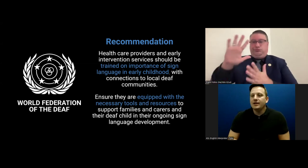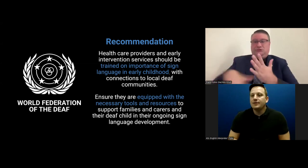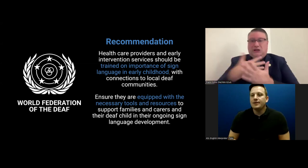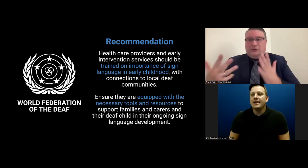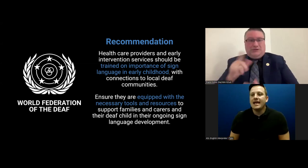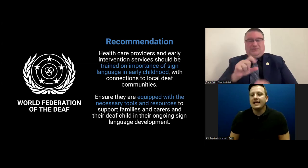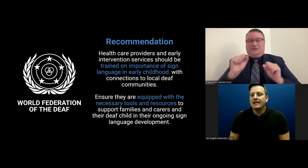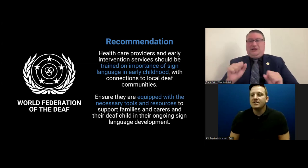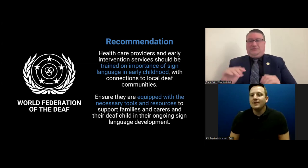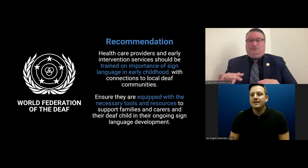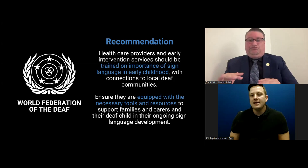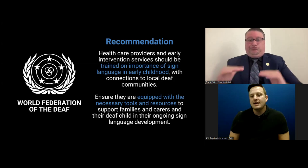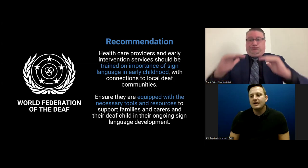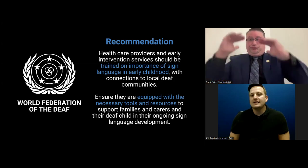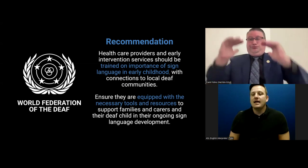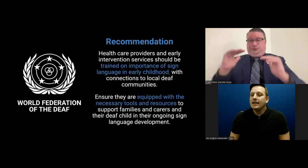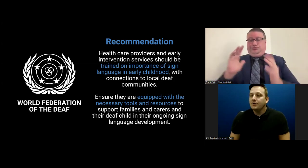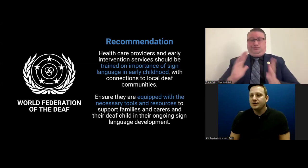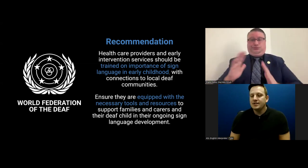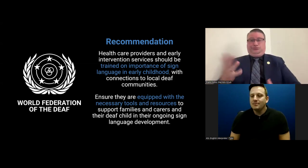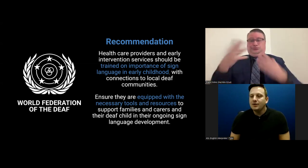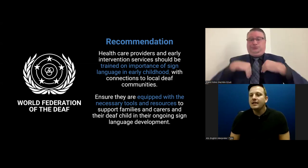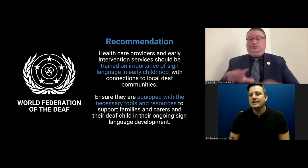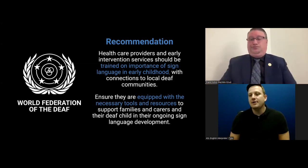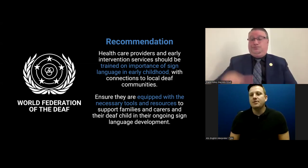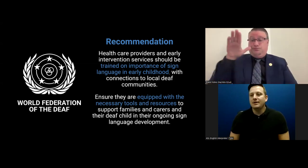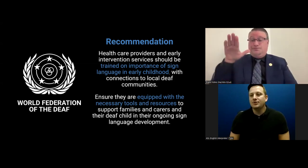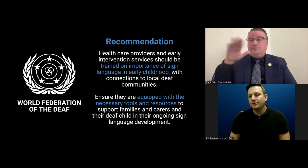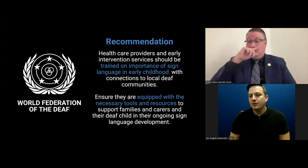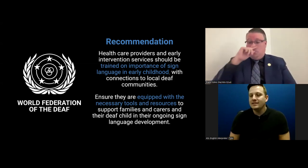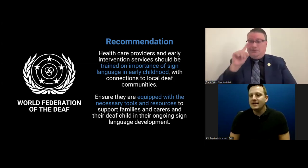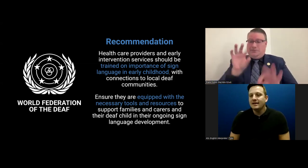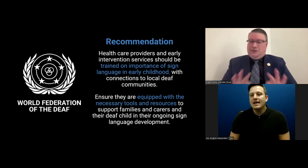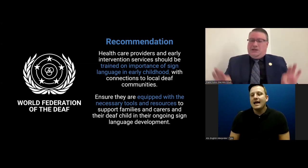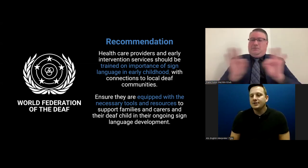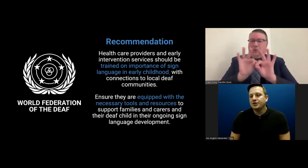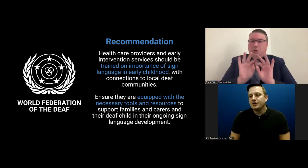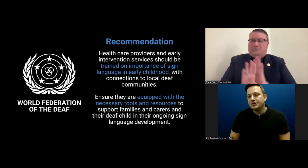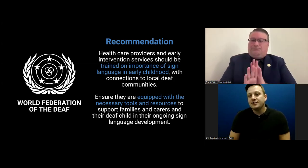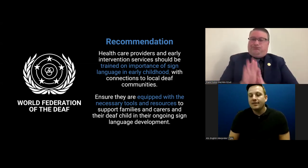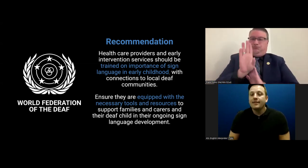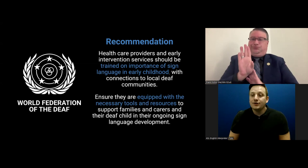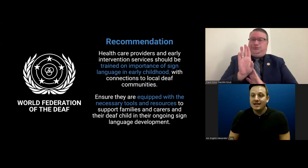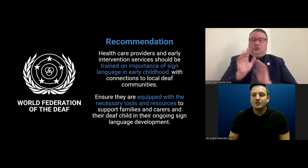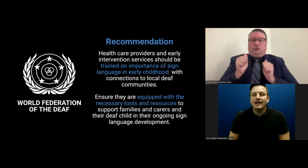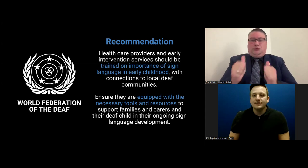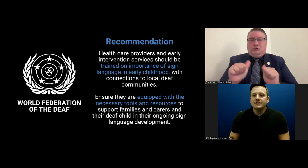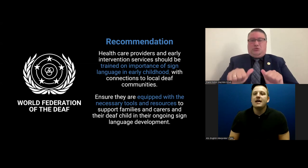out there that they can connect with, a sign language using community to help them build their fluency and ensure that their deaf child